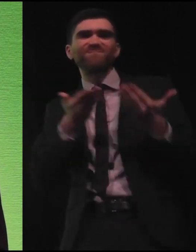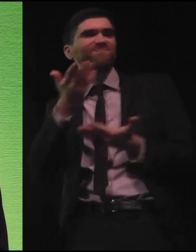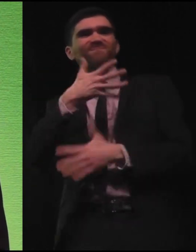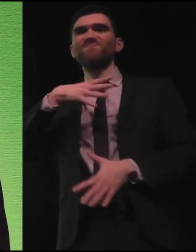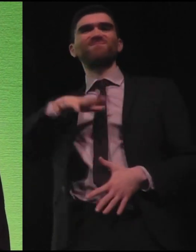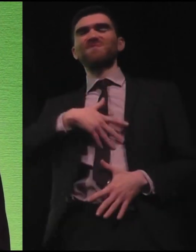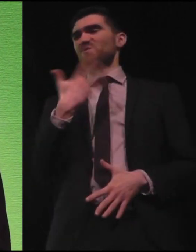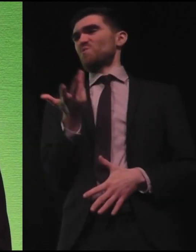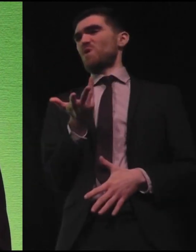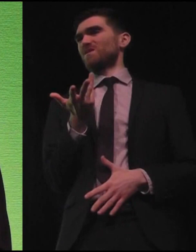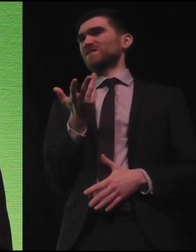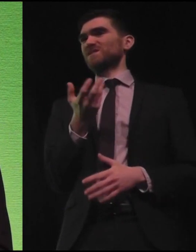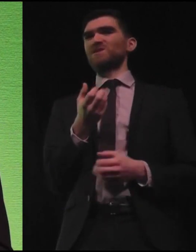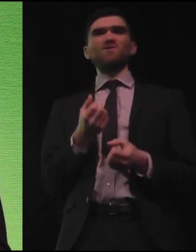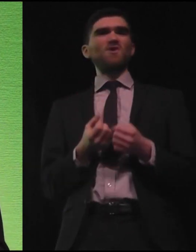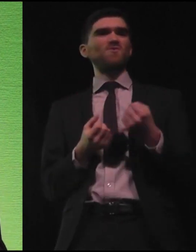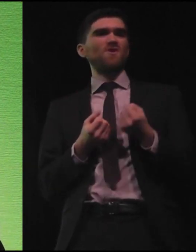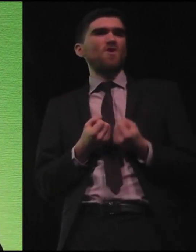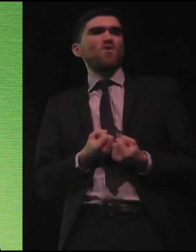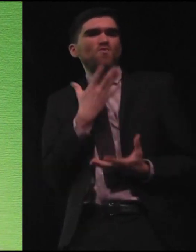to the dustbins of history.